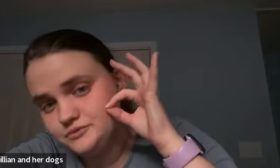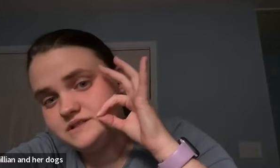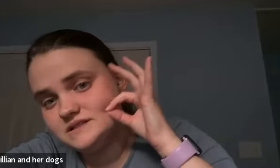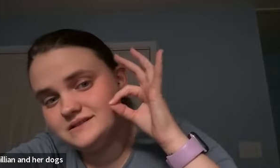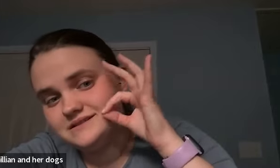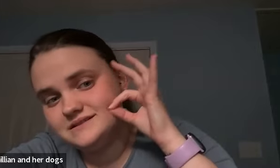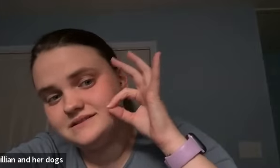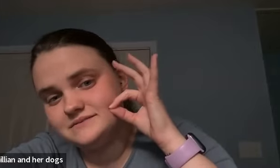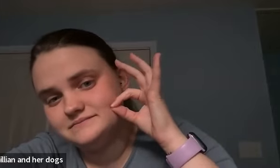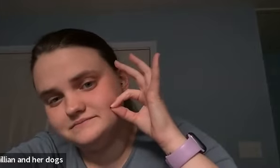fruit.